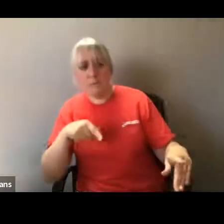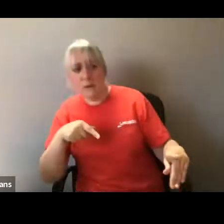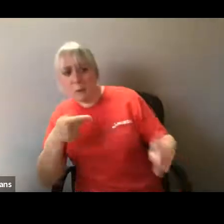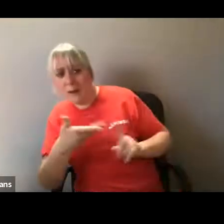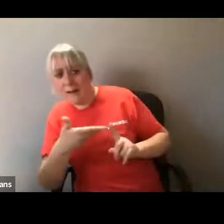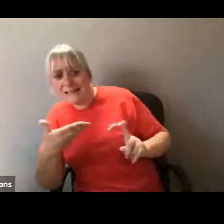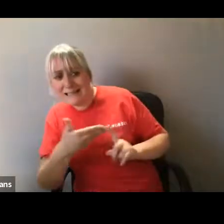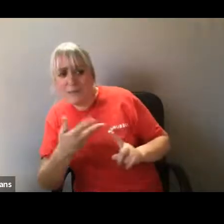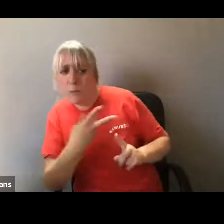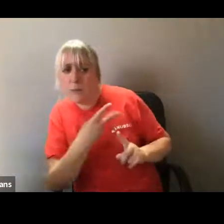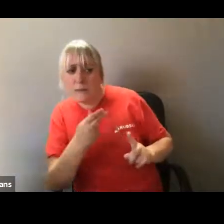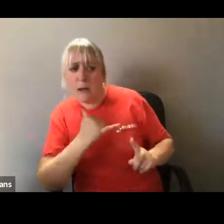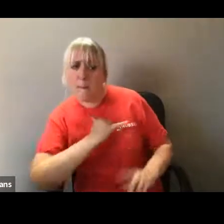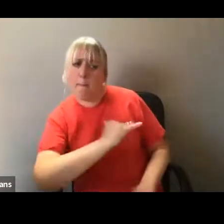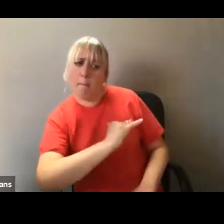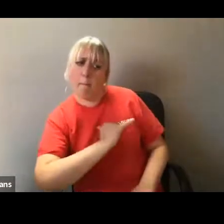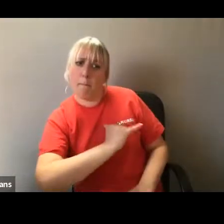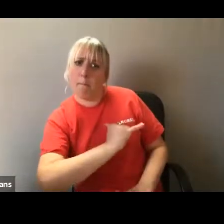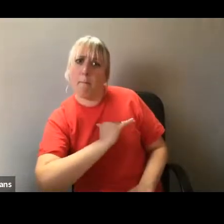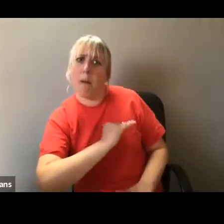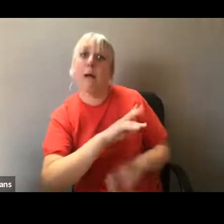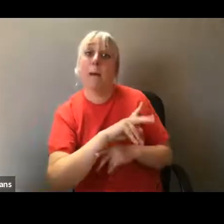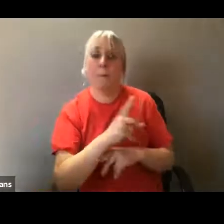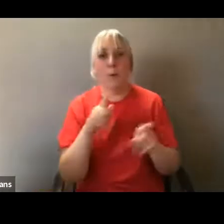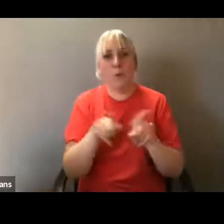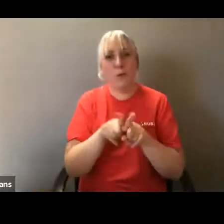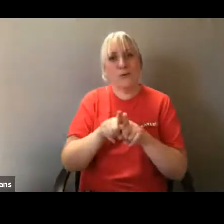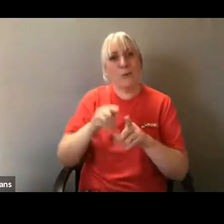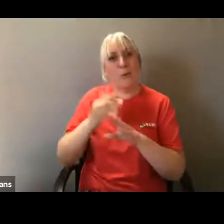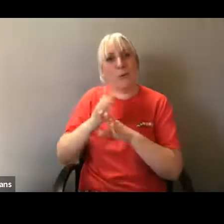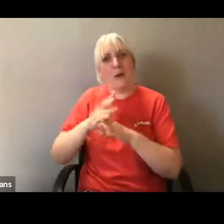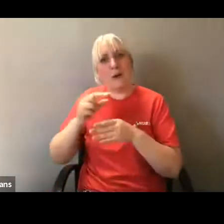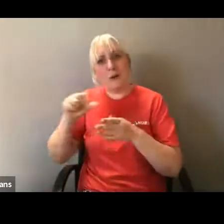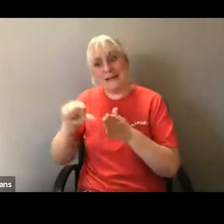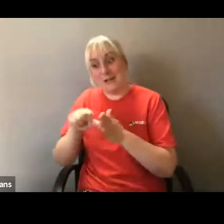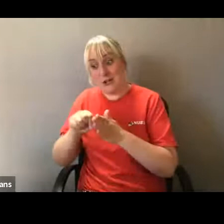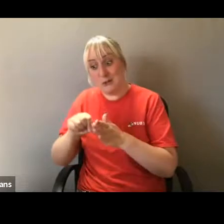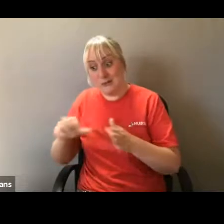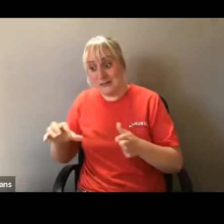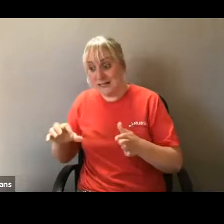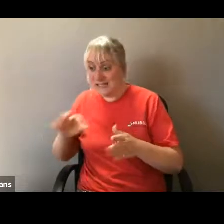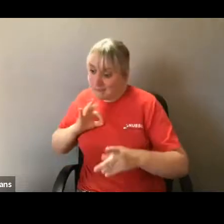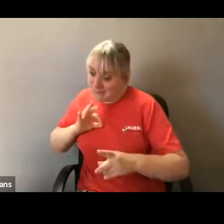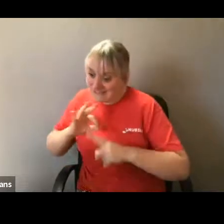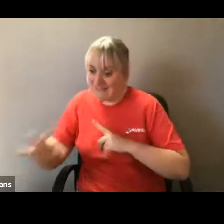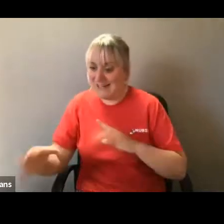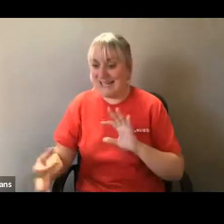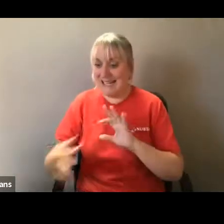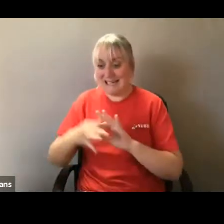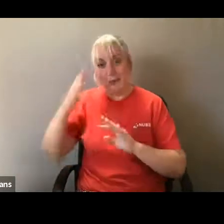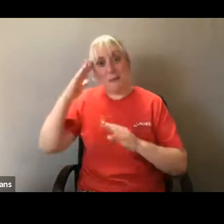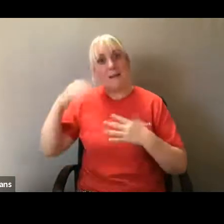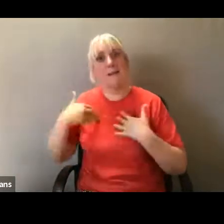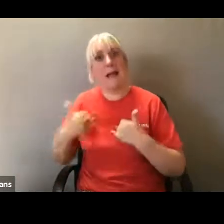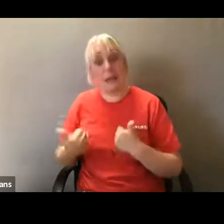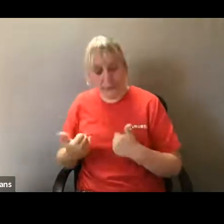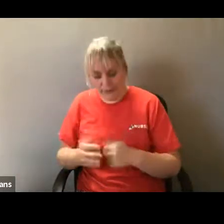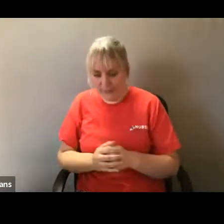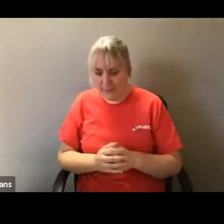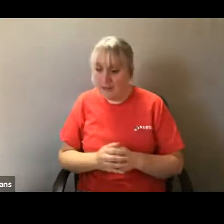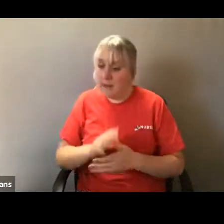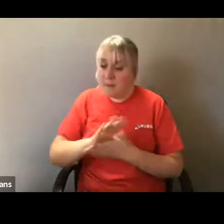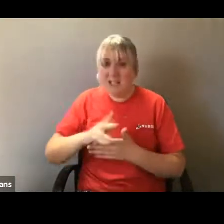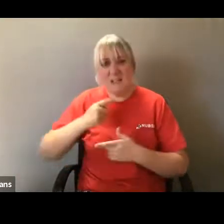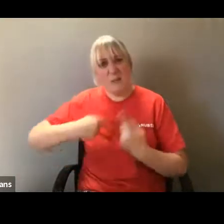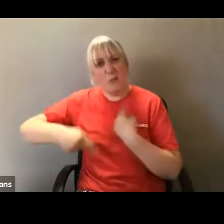it, we were working on issues that were specific to us. And we were, in effect, we were developing our own